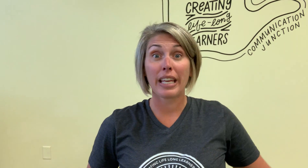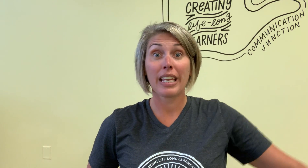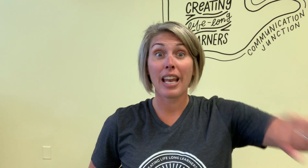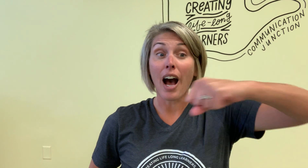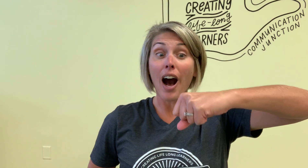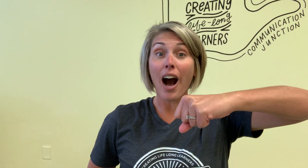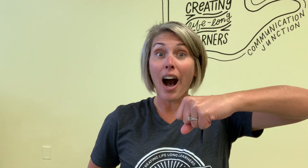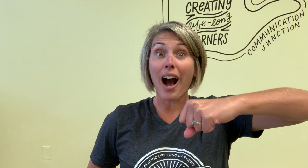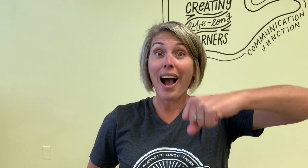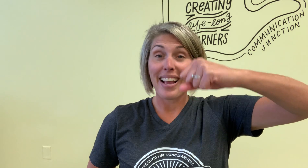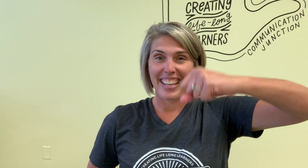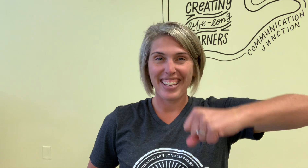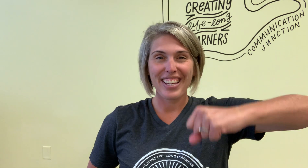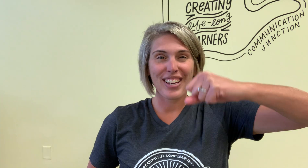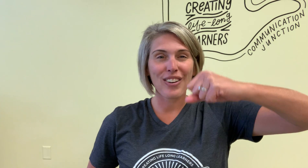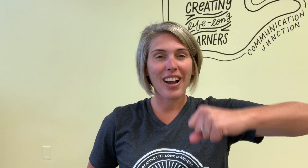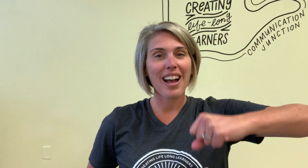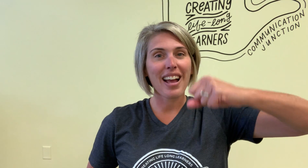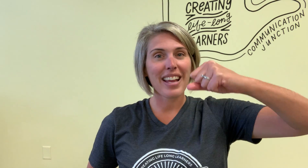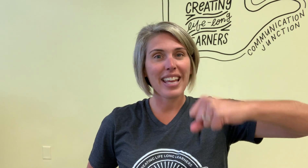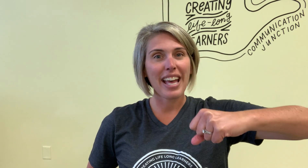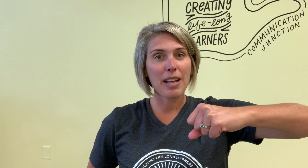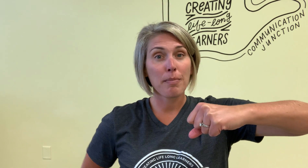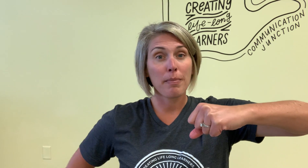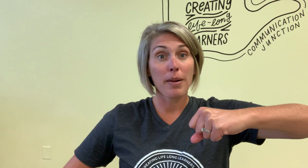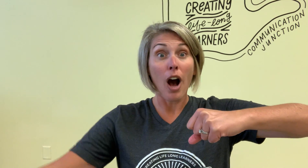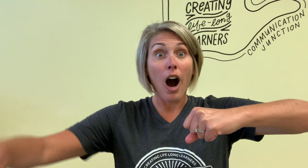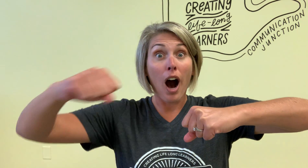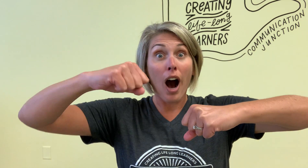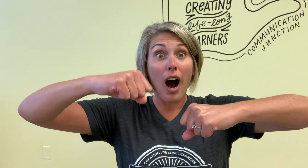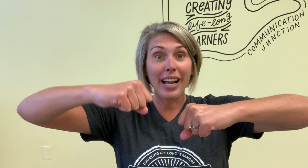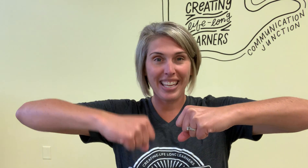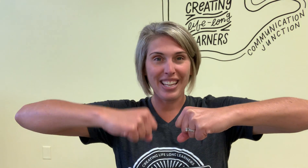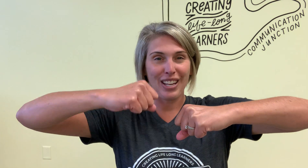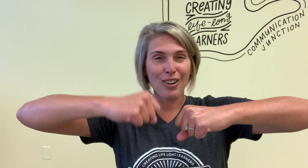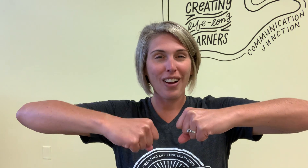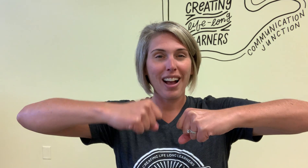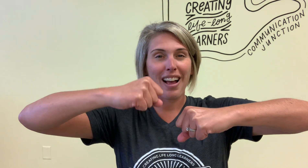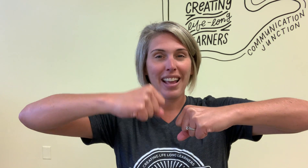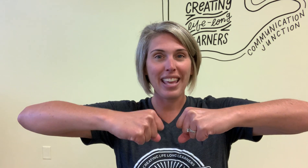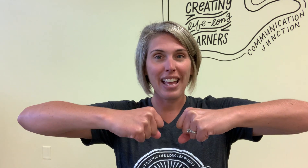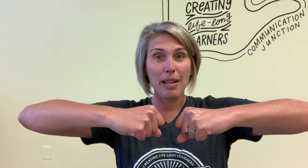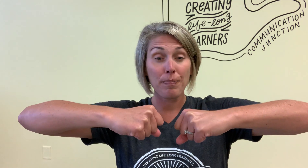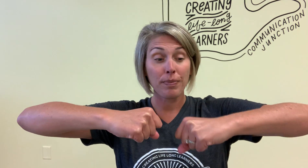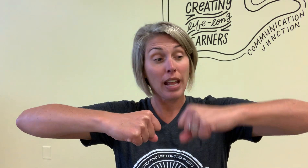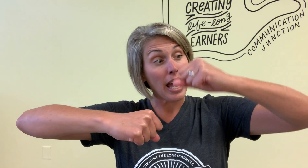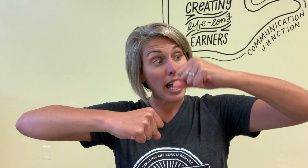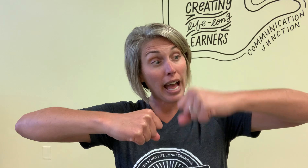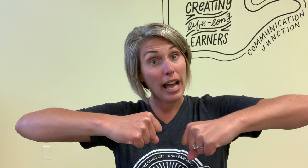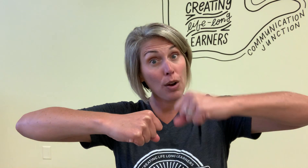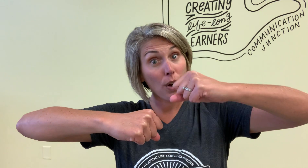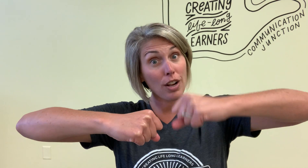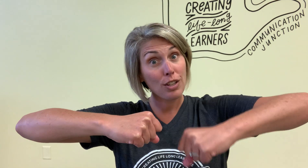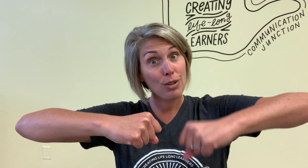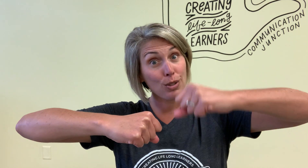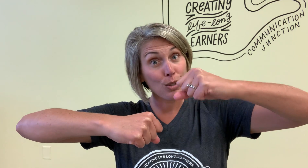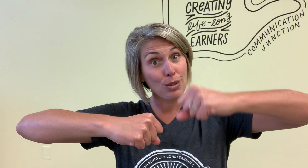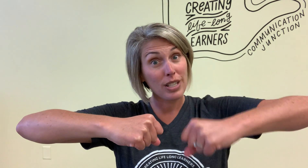pumpkin? Here I am. Here I am. How are you